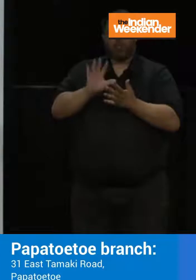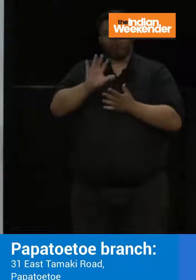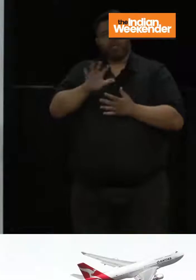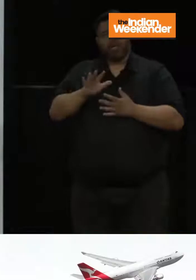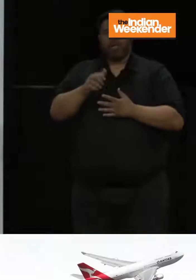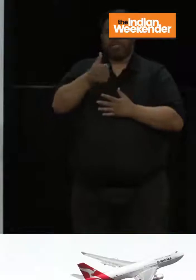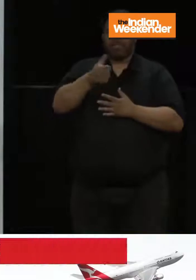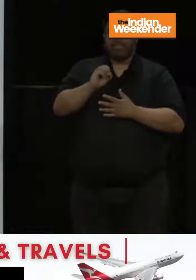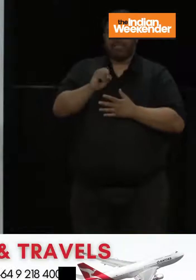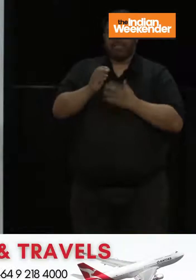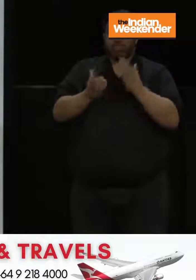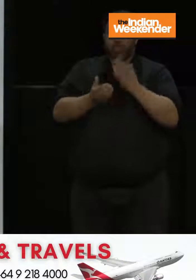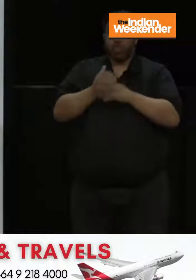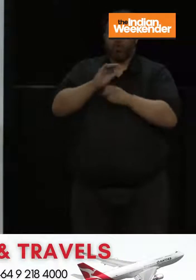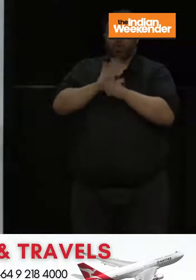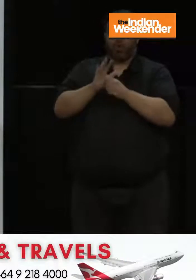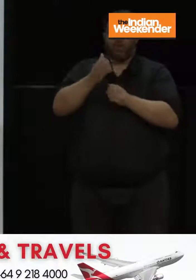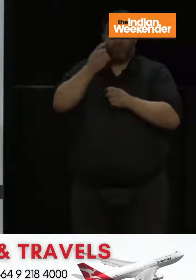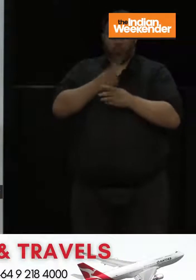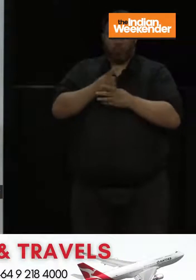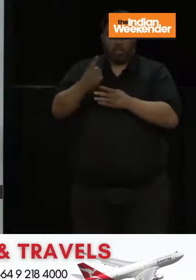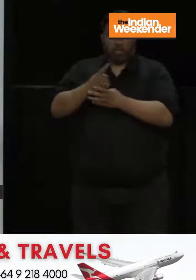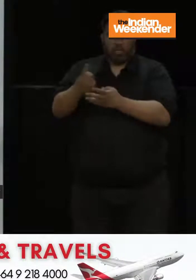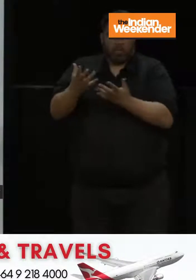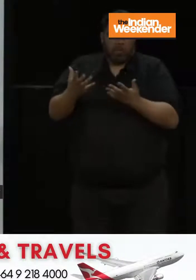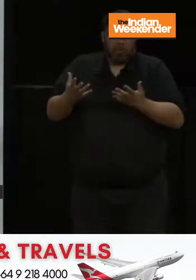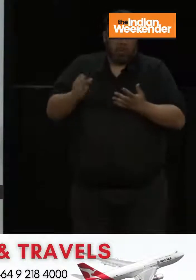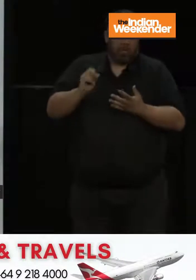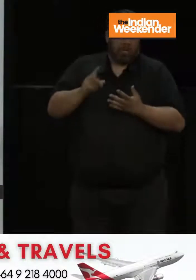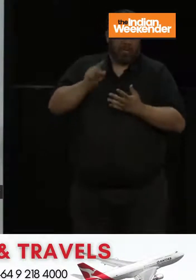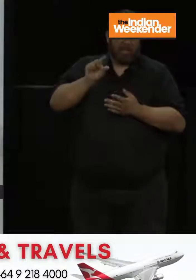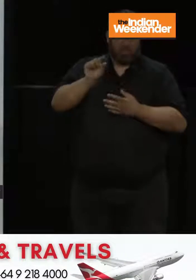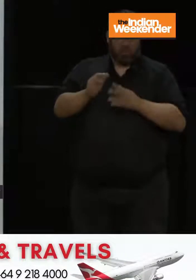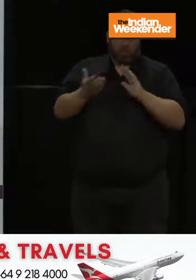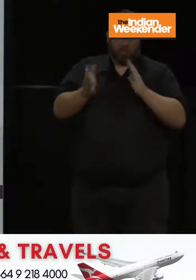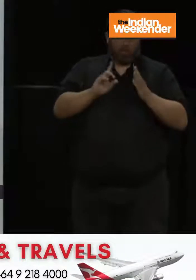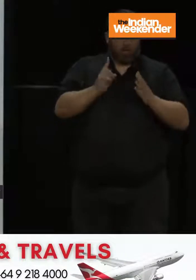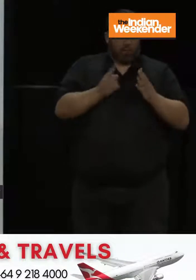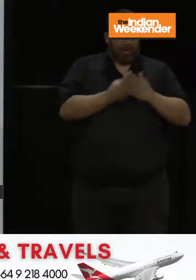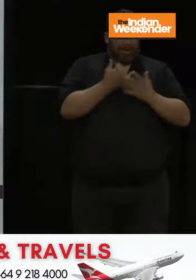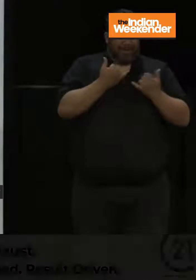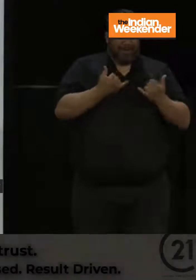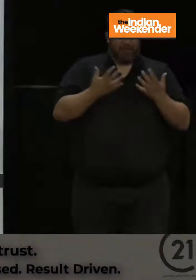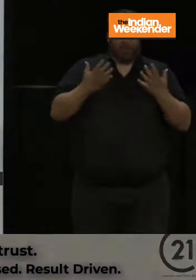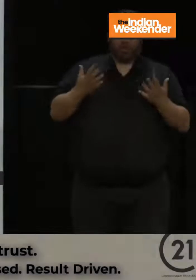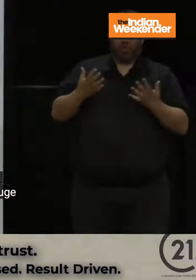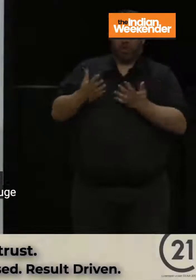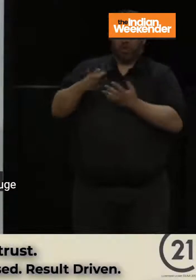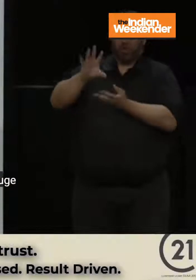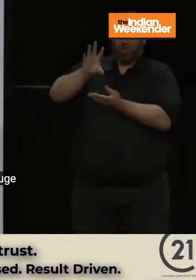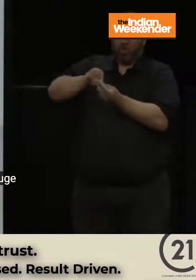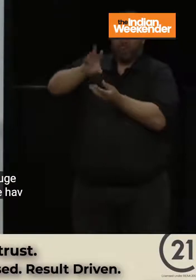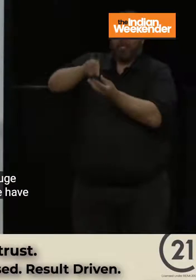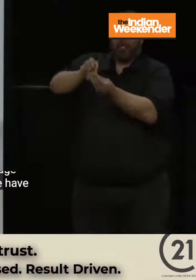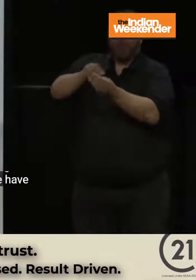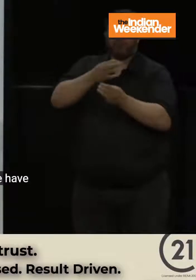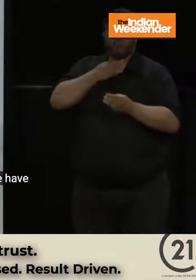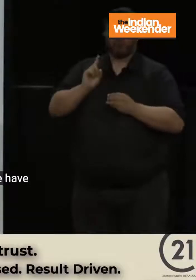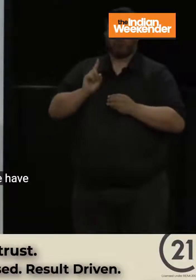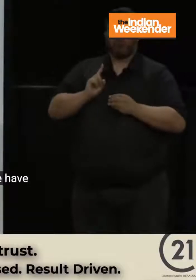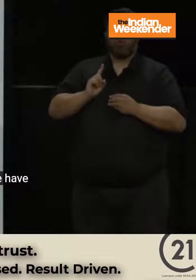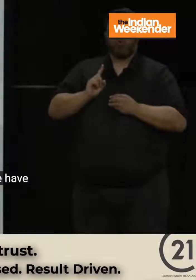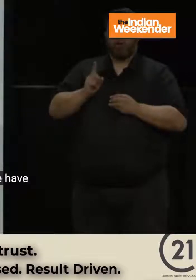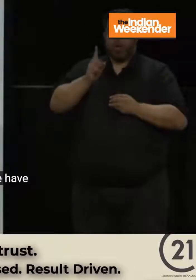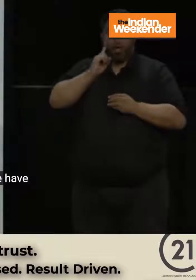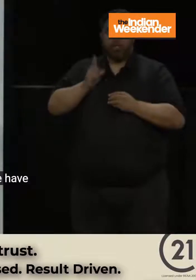sound huge compared to the numbers that we have at the moment. So what's the cumulative risk? What's the number of cases? I'll get the Director